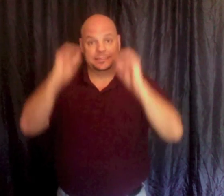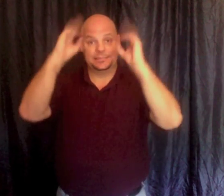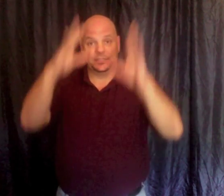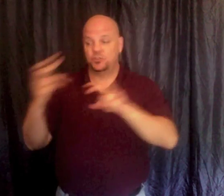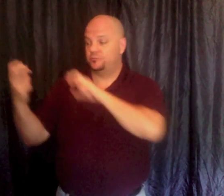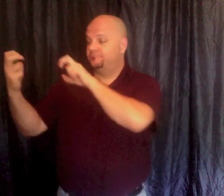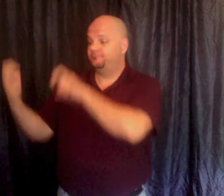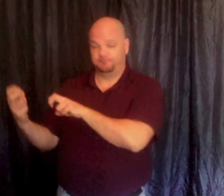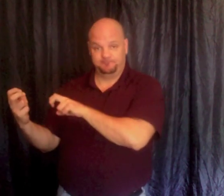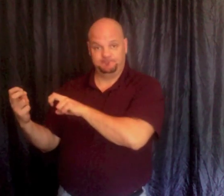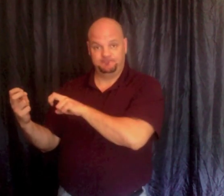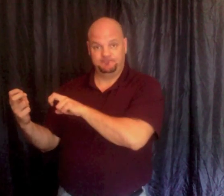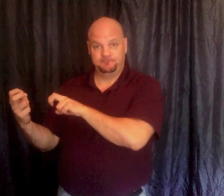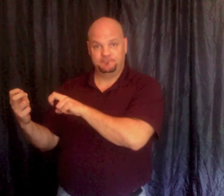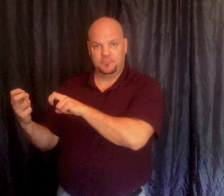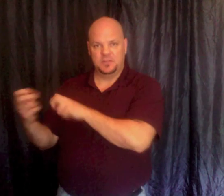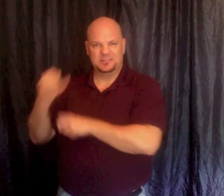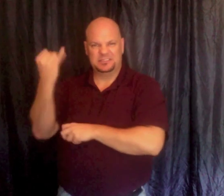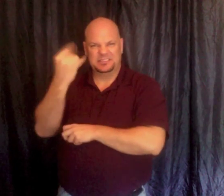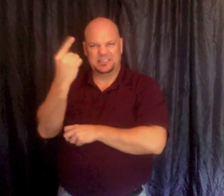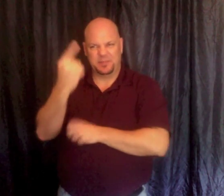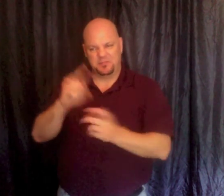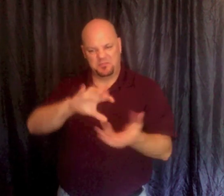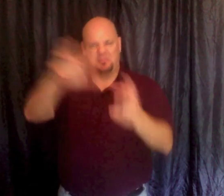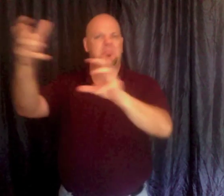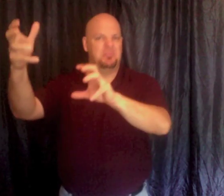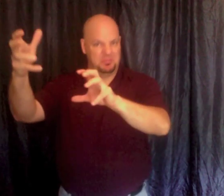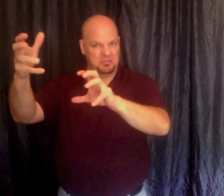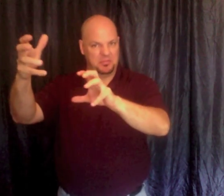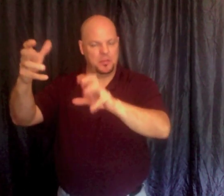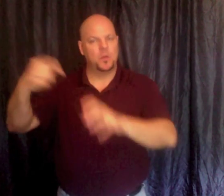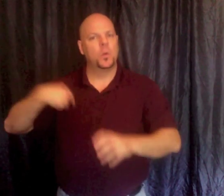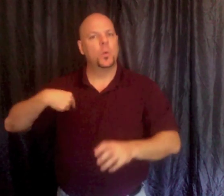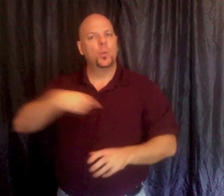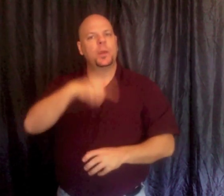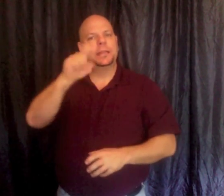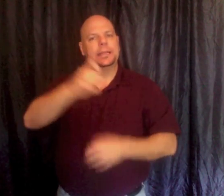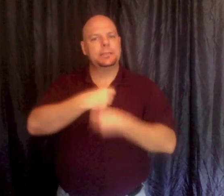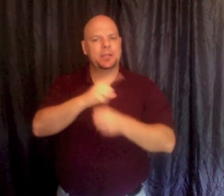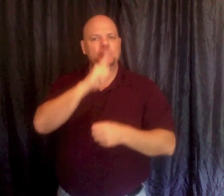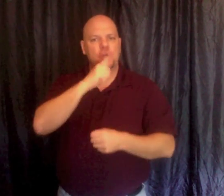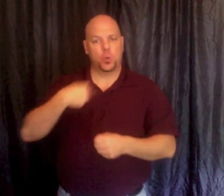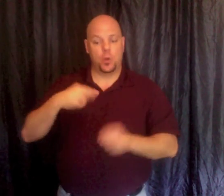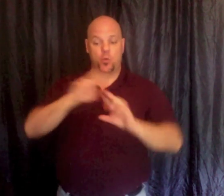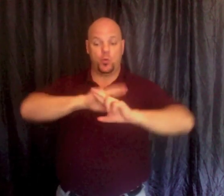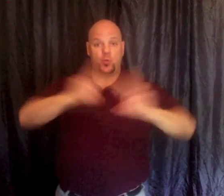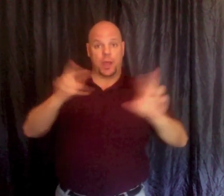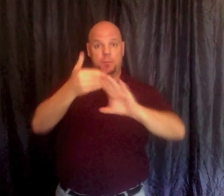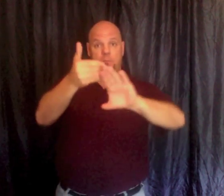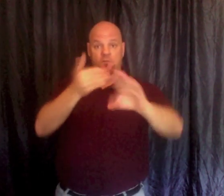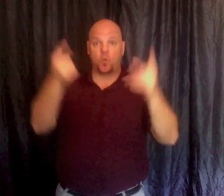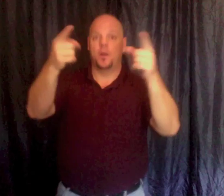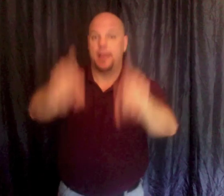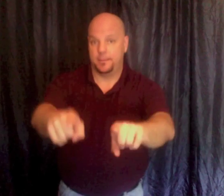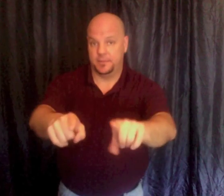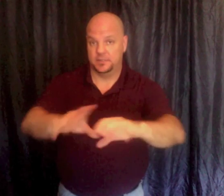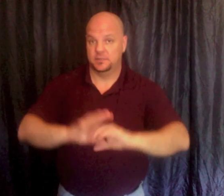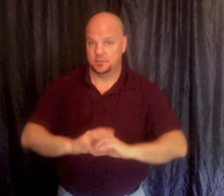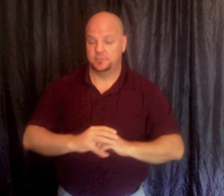think, like I said, we want to make sure that we're preparing ourselves for things that are going to happen before they do, right?